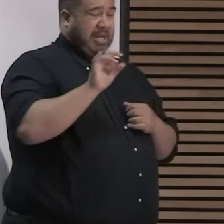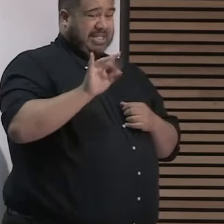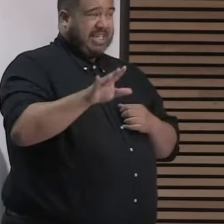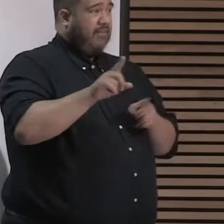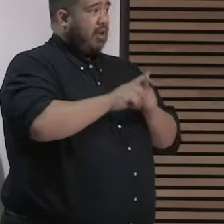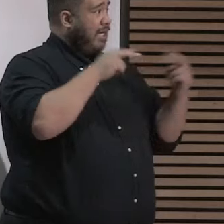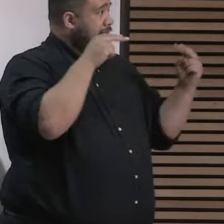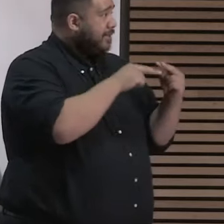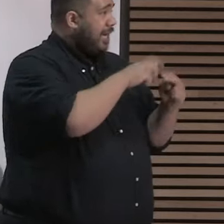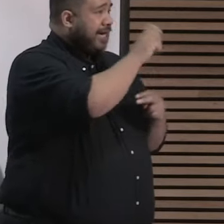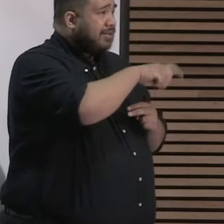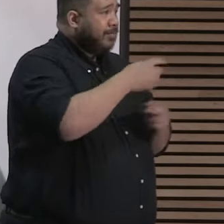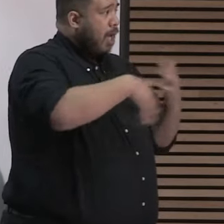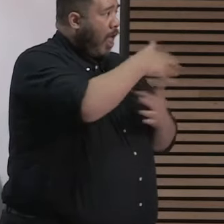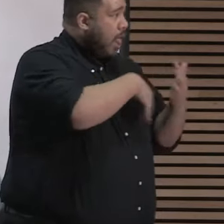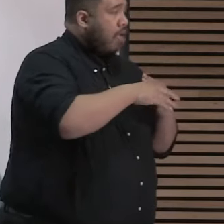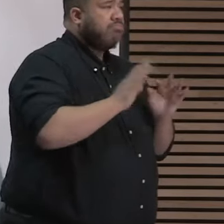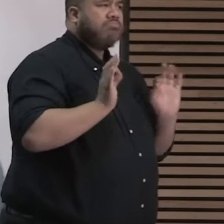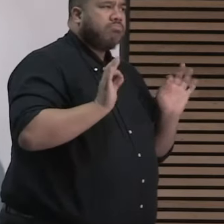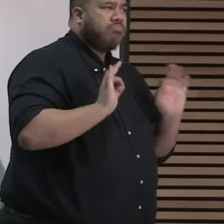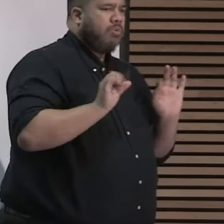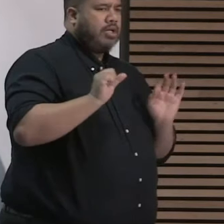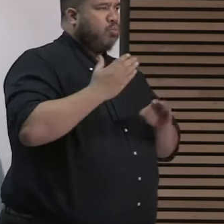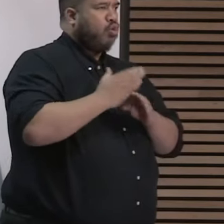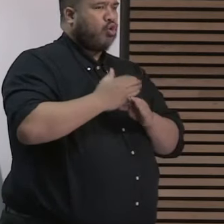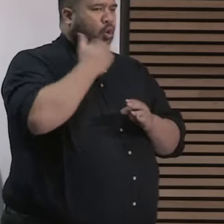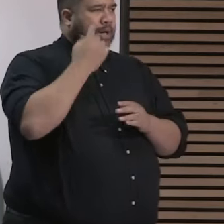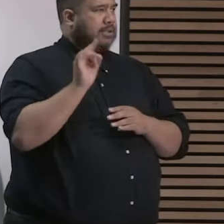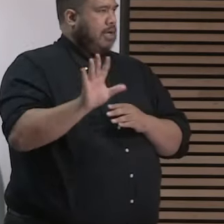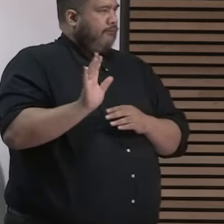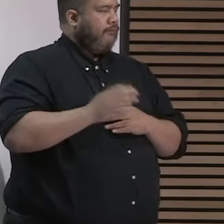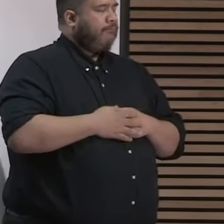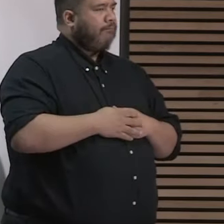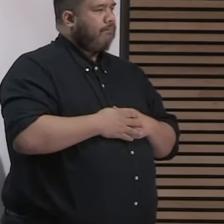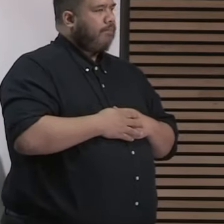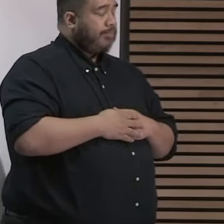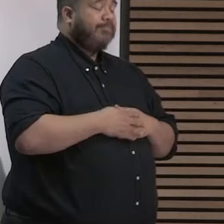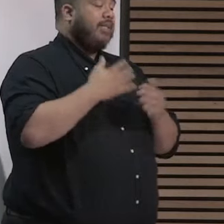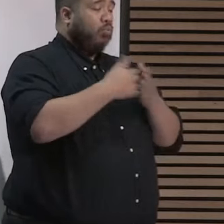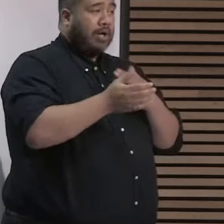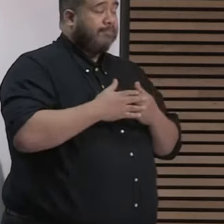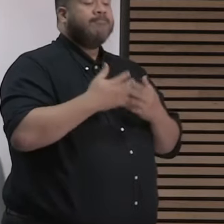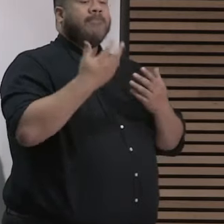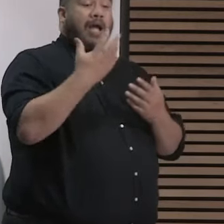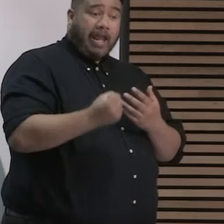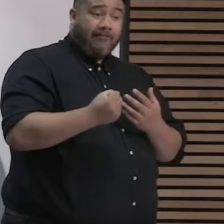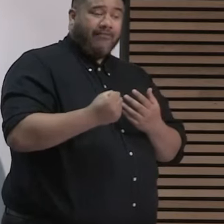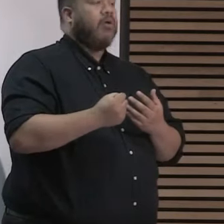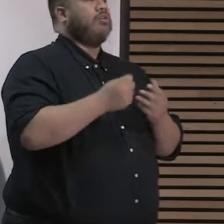any of those returnees. As soon as the positive test was established, a series of actions were undertaken immediately at